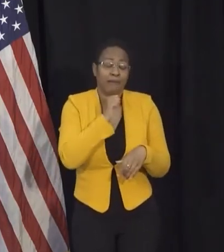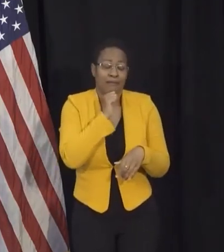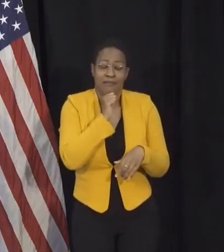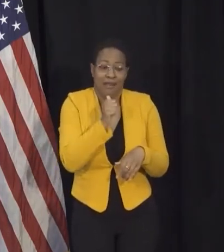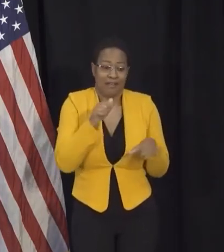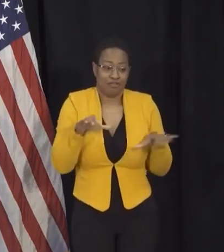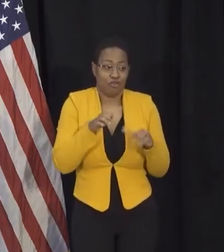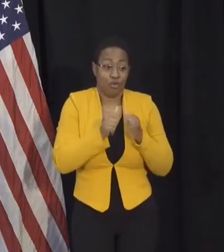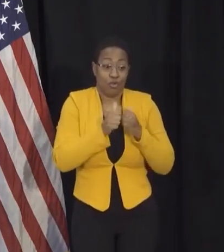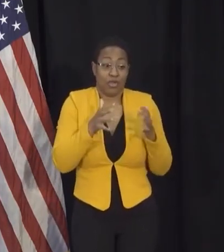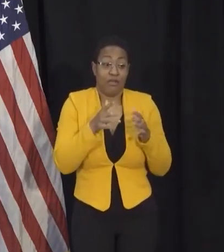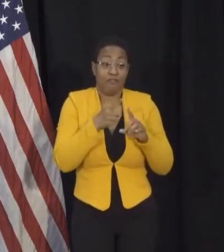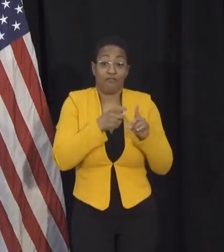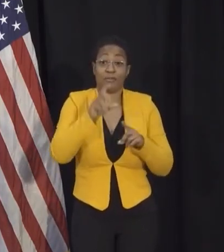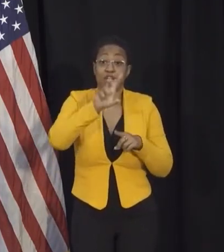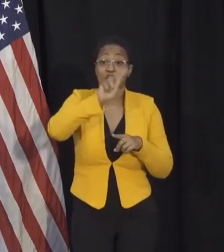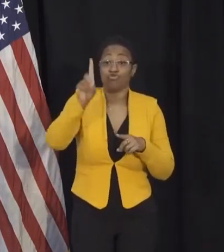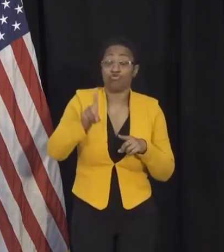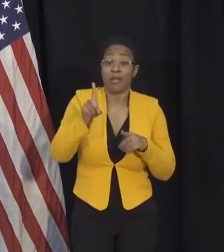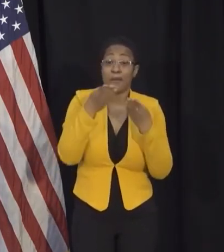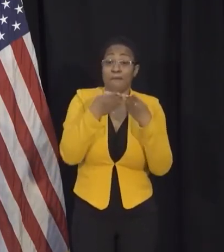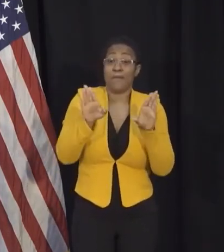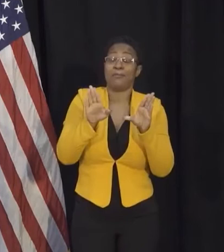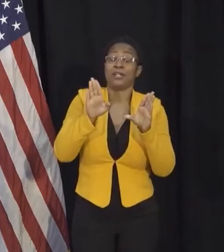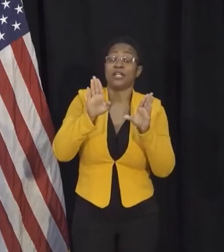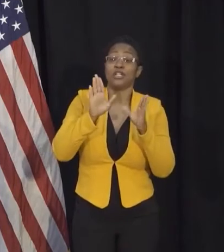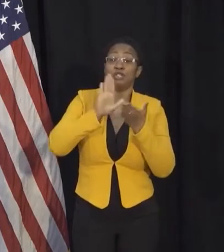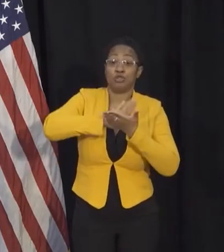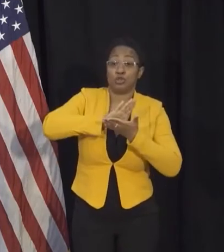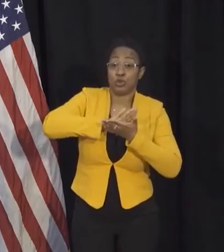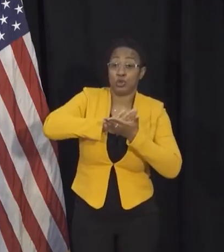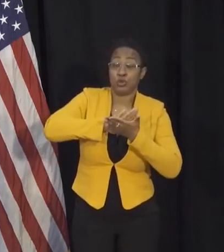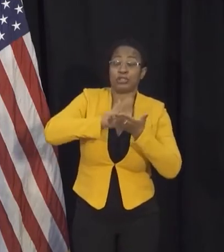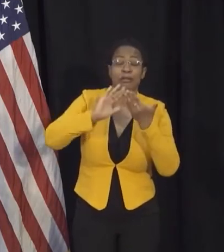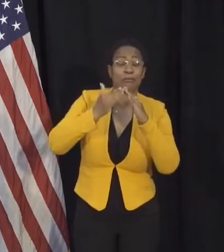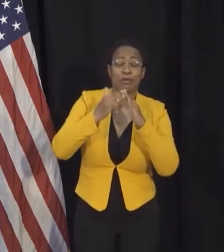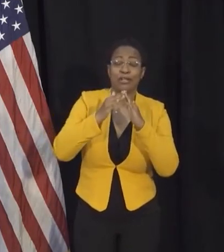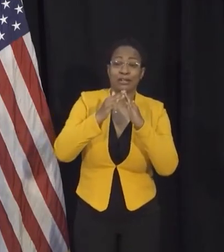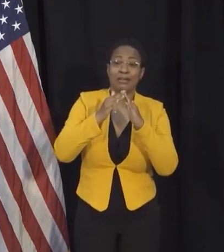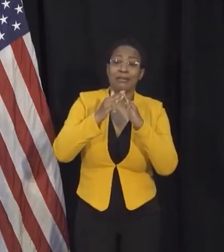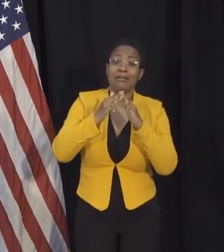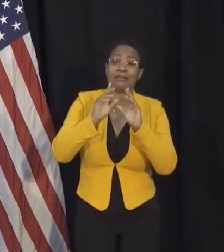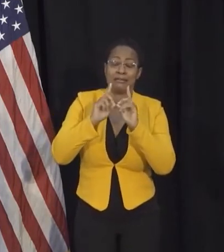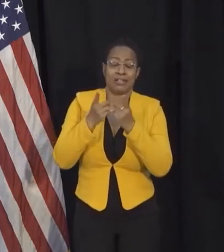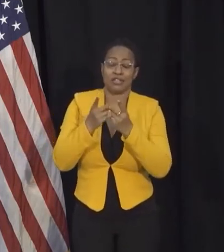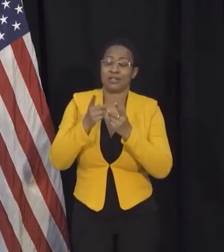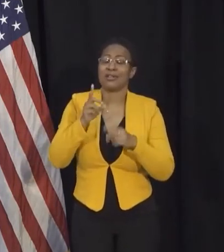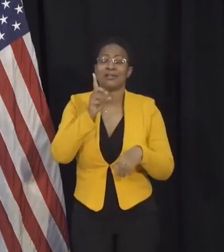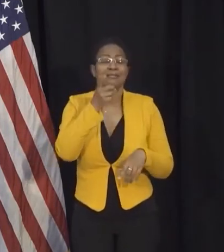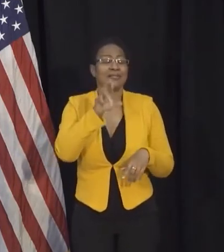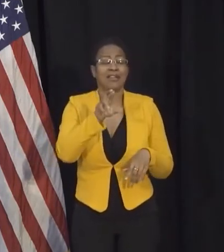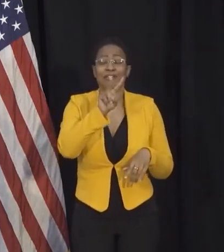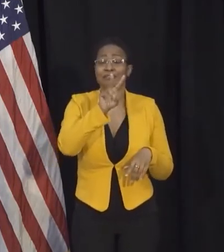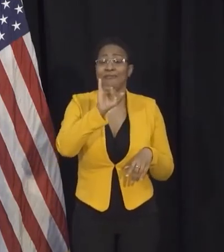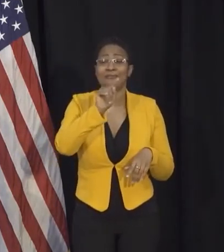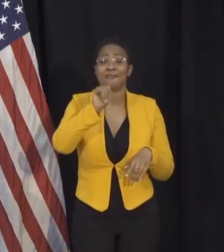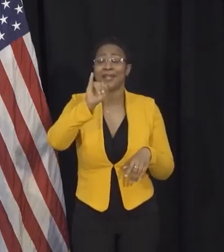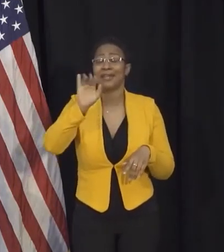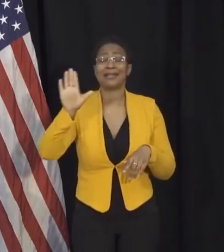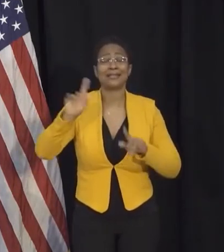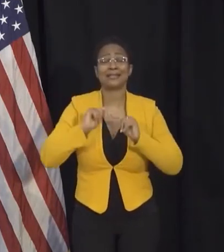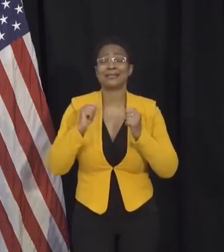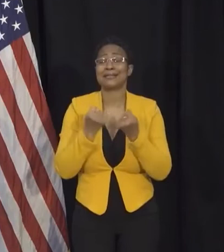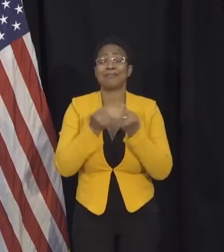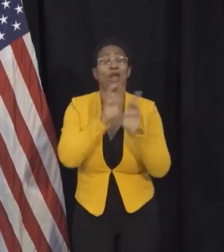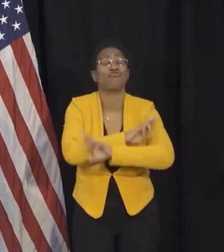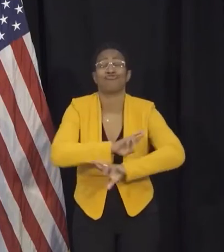able to do this if it weren't for the Detroit Public Schools Community District. Dr. Vitti and his team are ready. They've